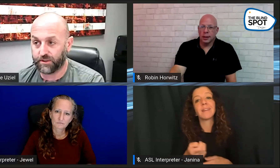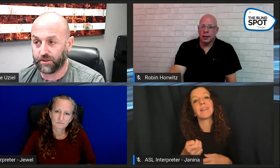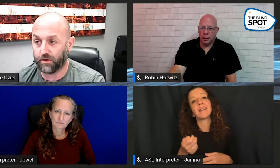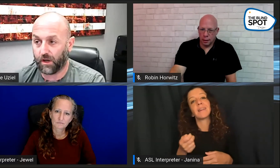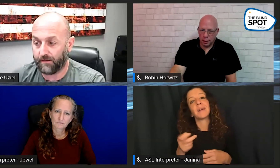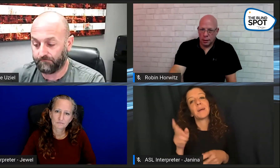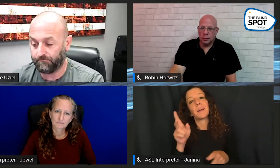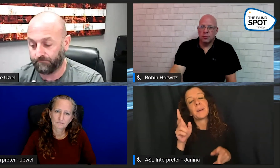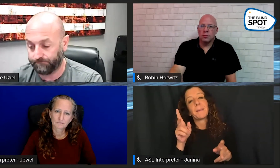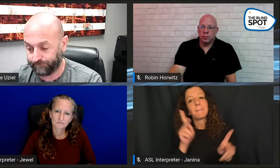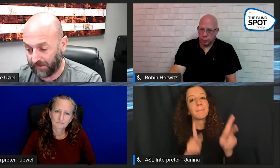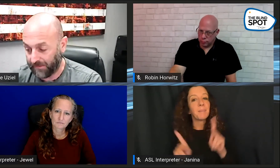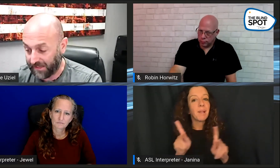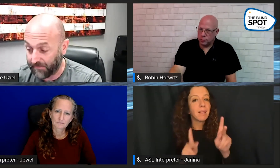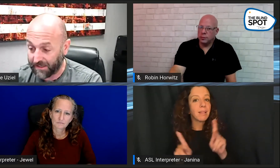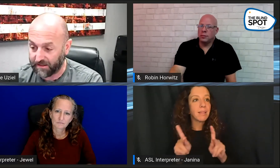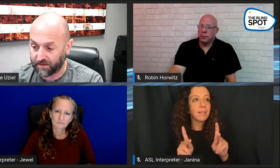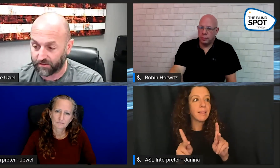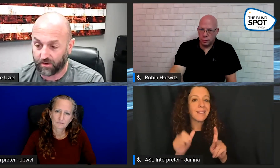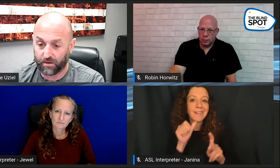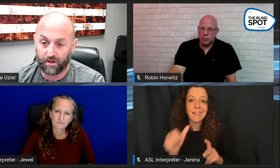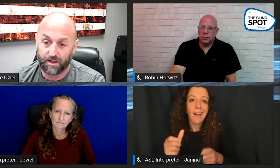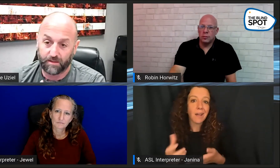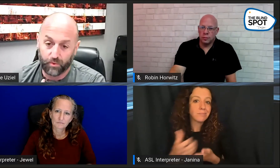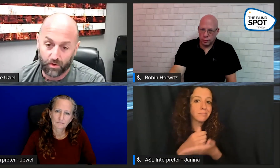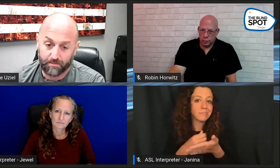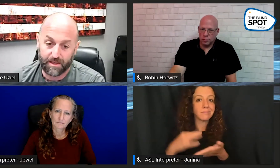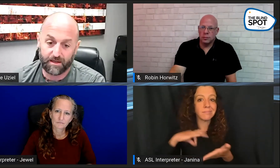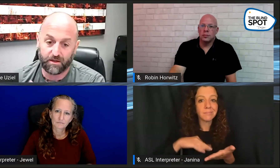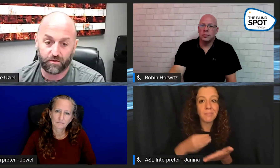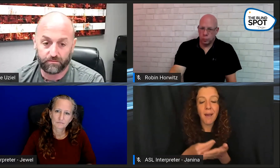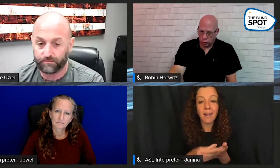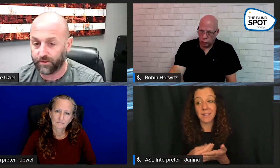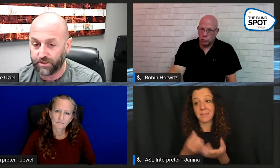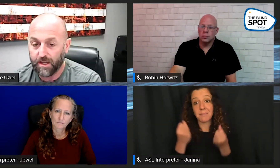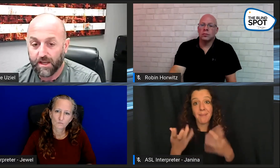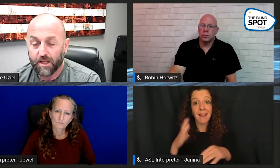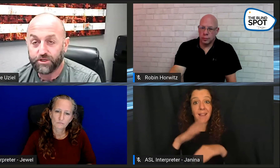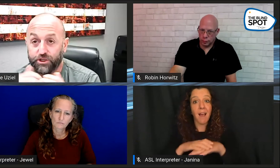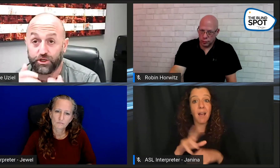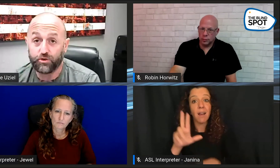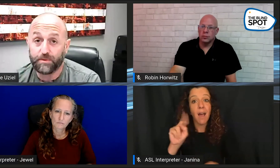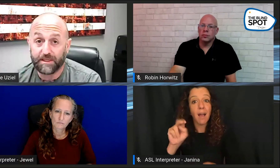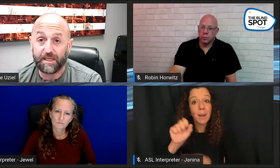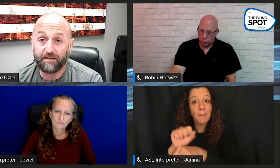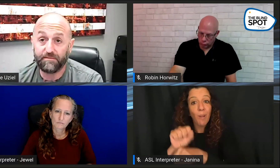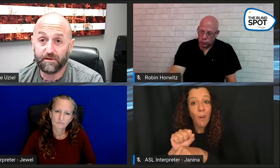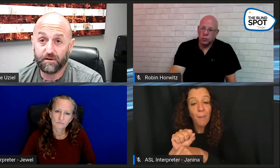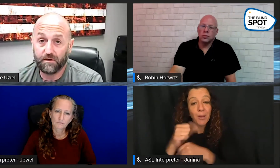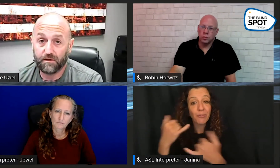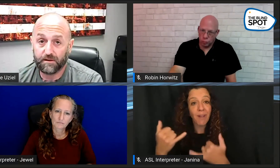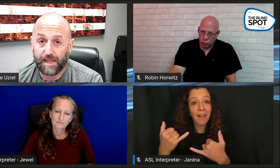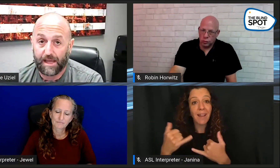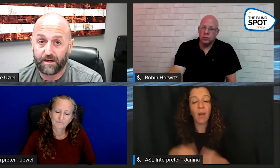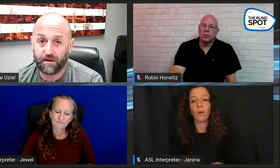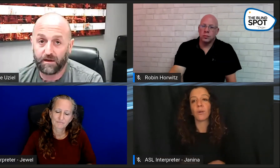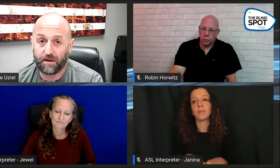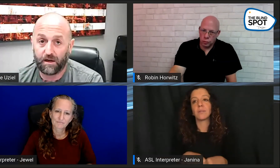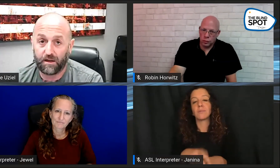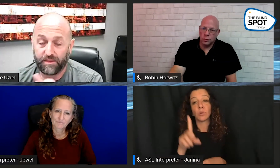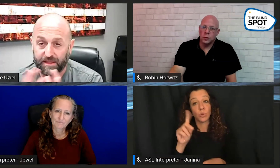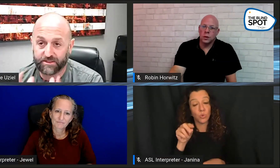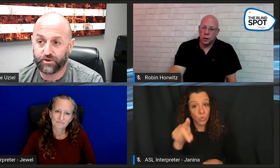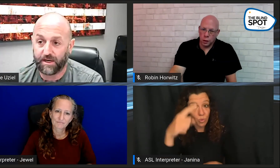not losing, you know, not making money, either they're on unemployment, you know, their job. Do you believe